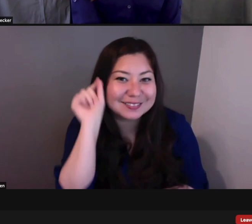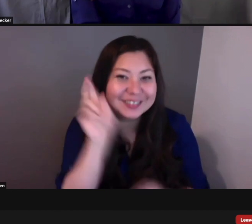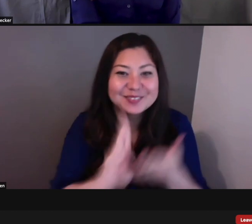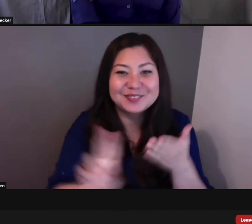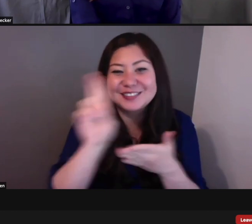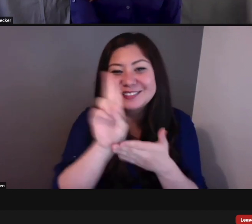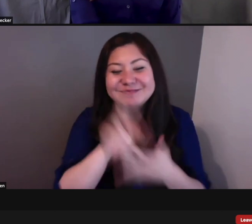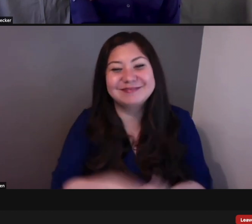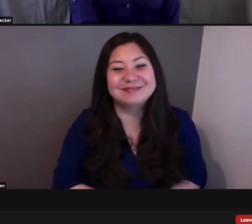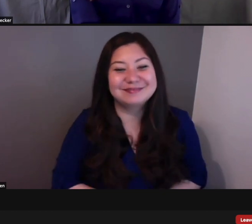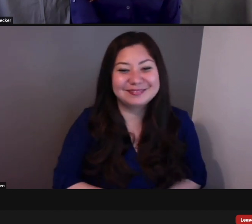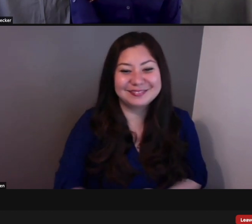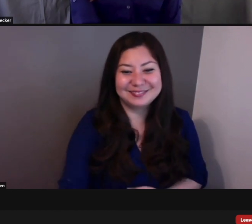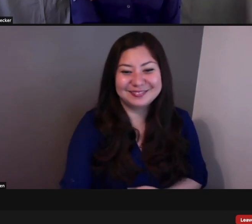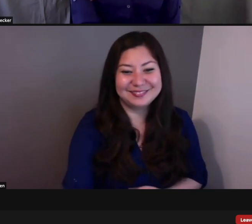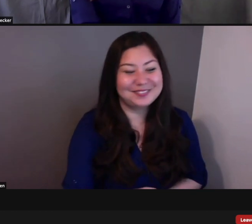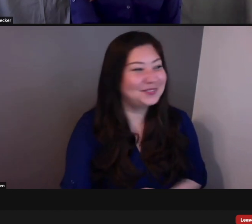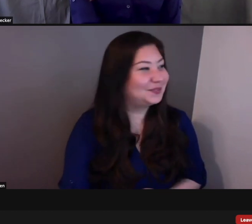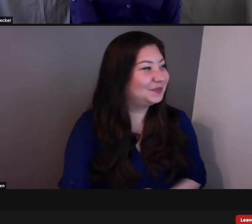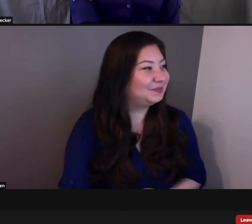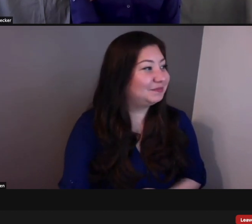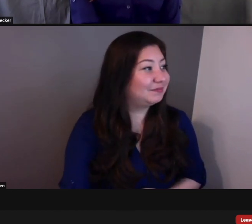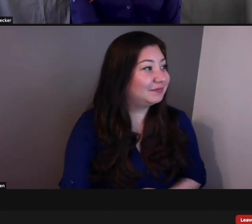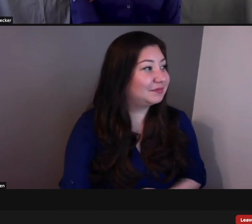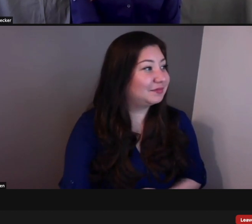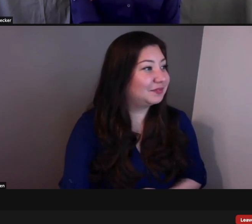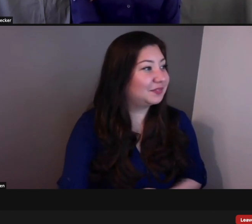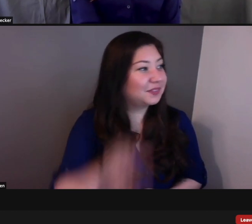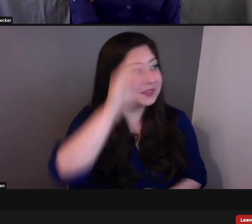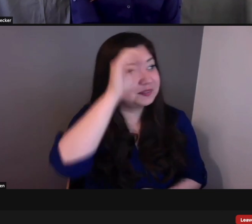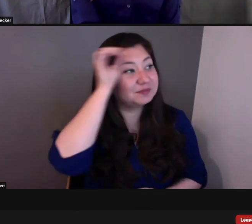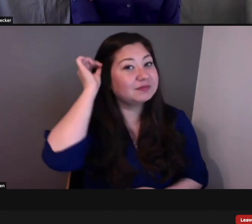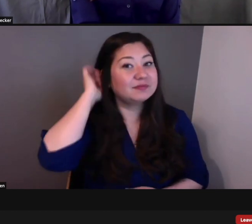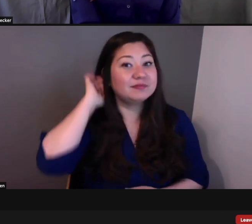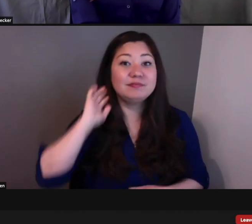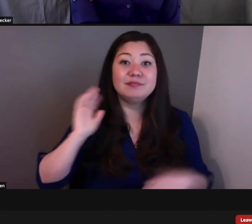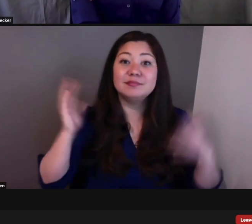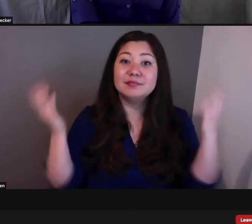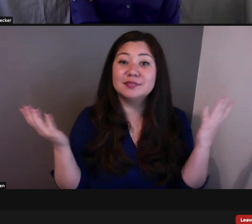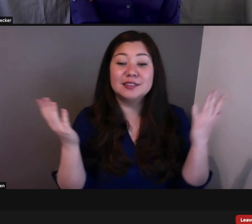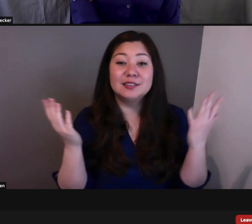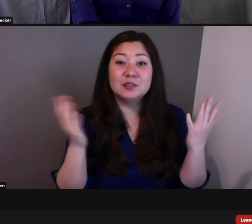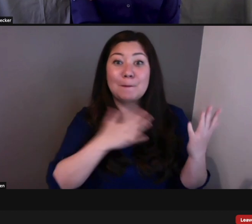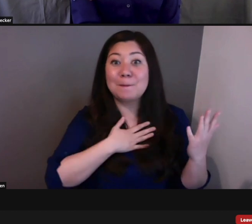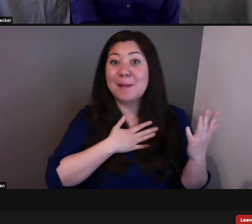post-baccalaureate research and education program from the University of Rochester.